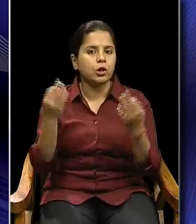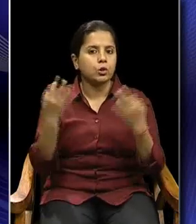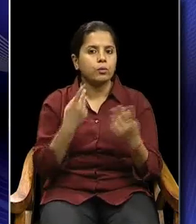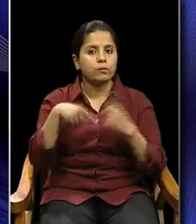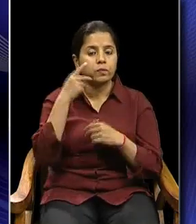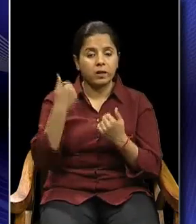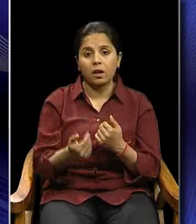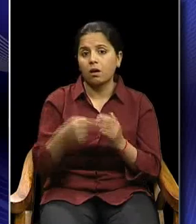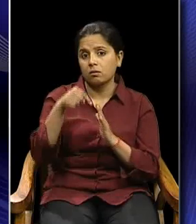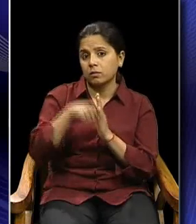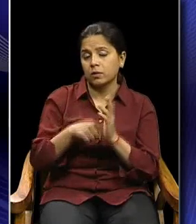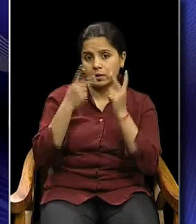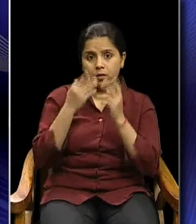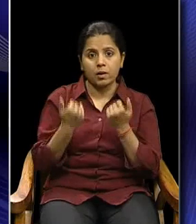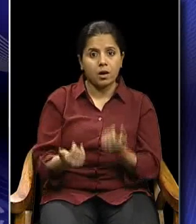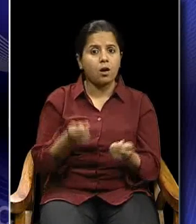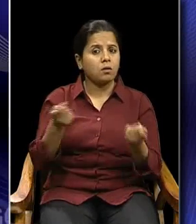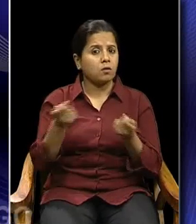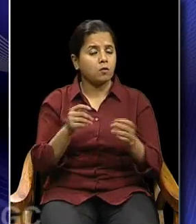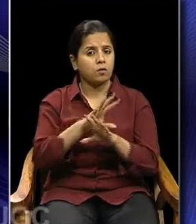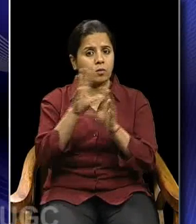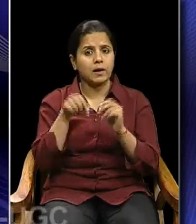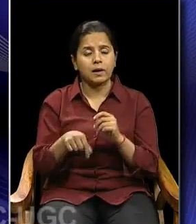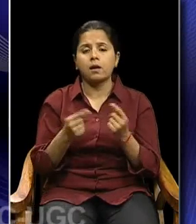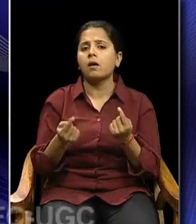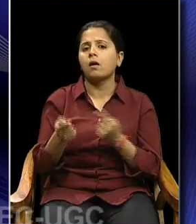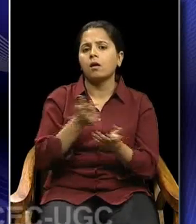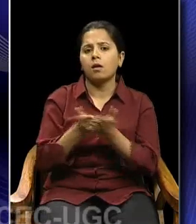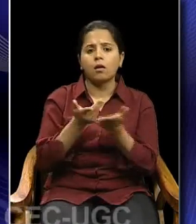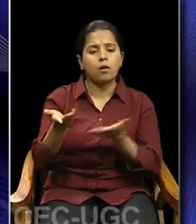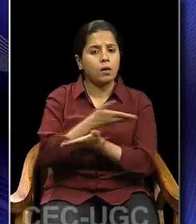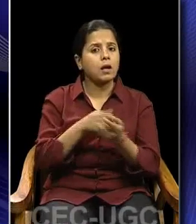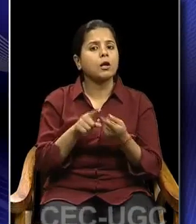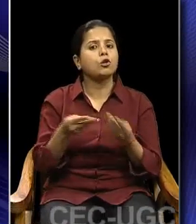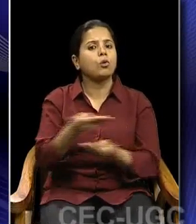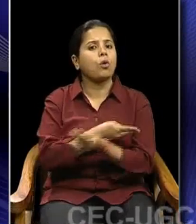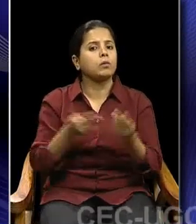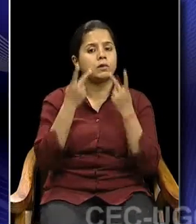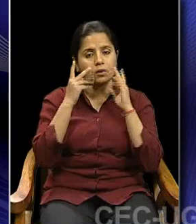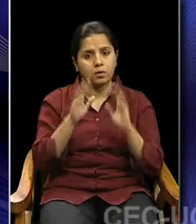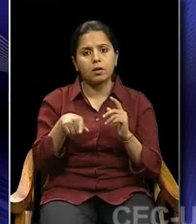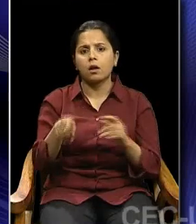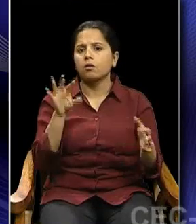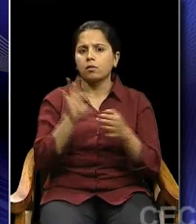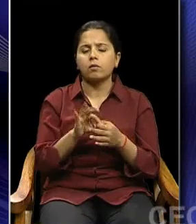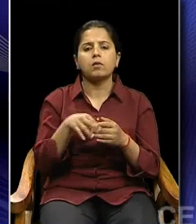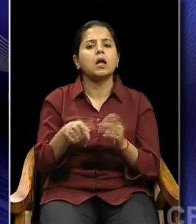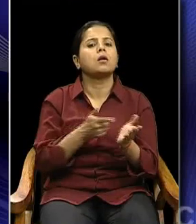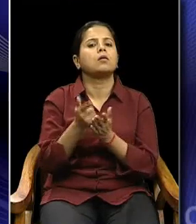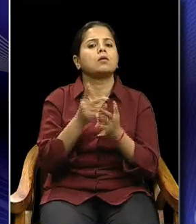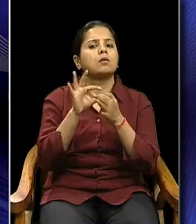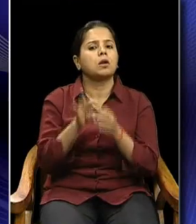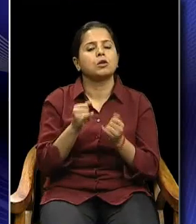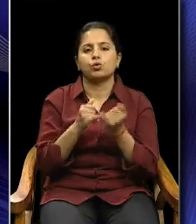in the fact that India is predominantly an agricultural economy, and so festivals are associated with the agrarian society as